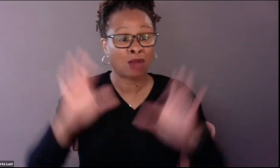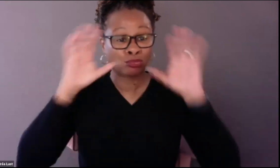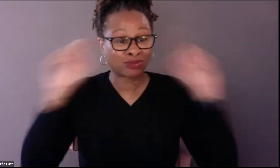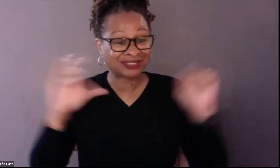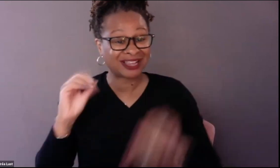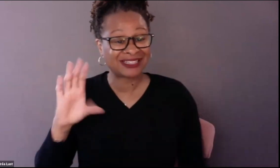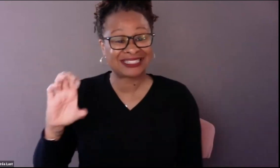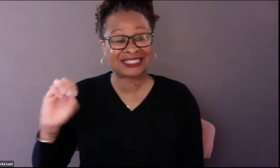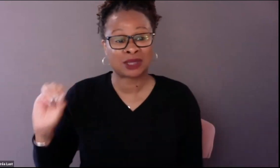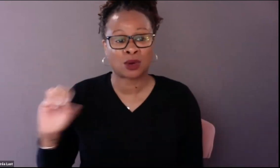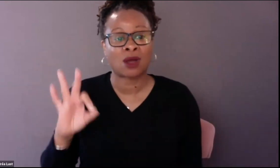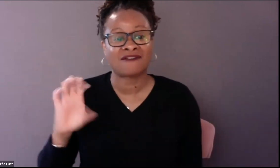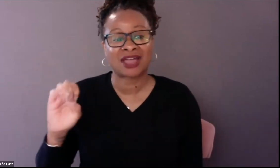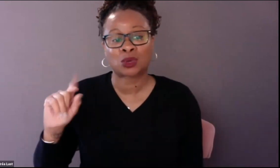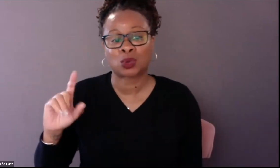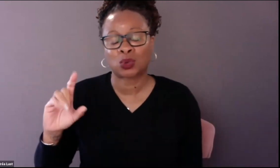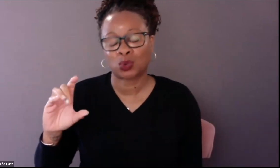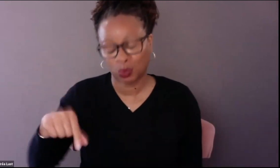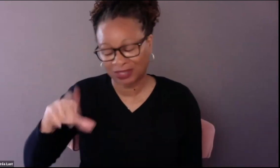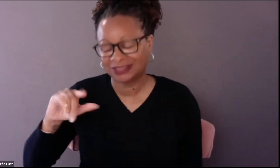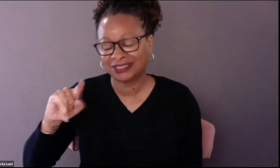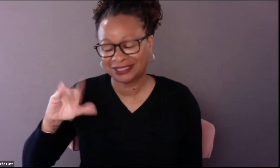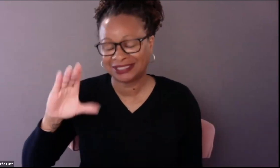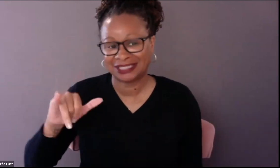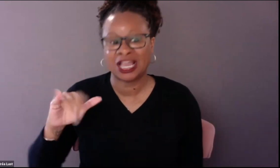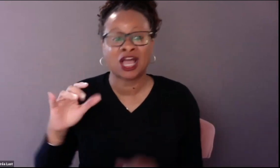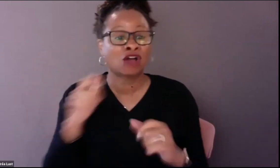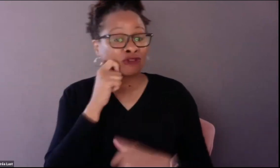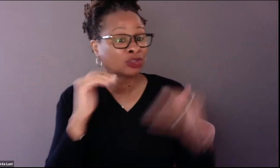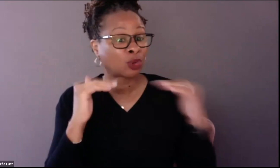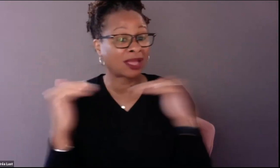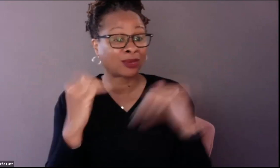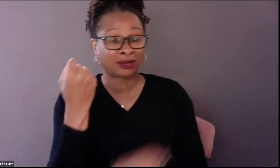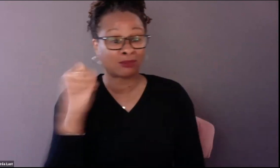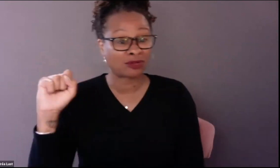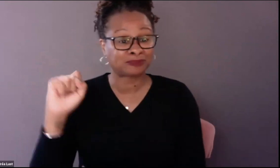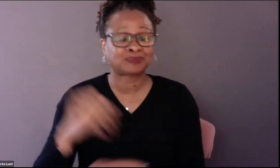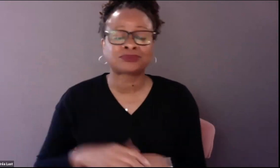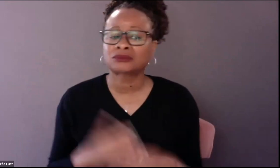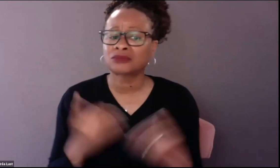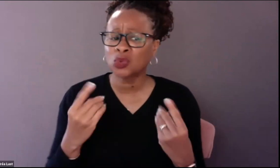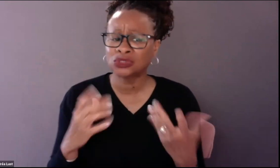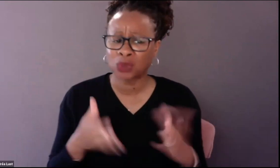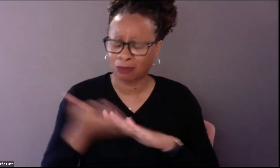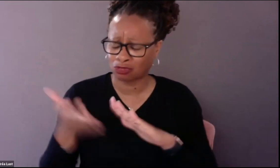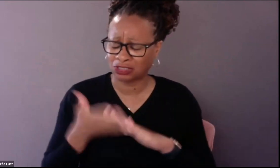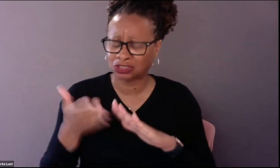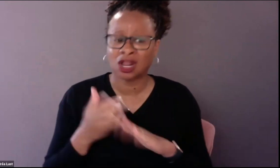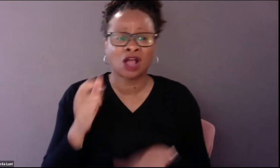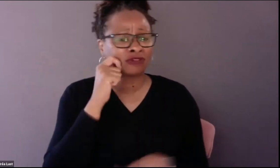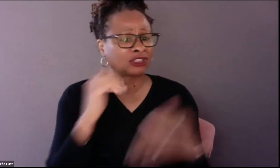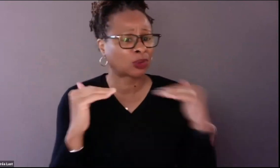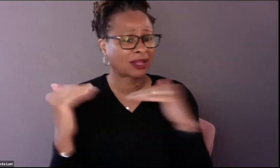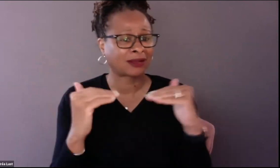the Equiticity Racial Equity Movement. We are operationalizing racial equity by harnessing our